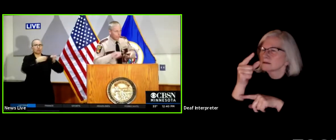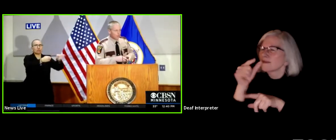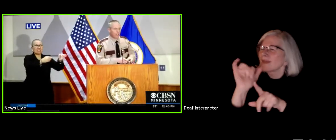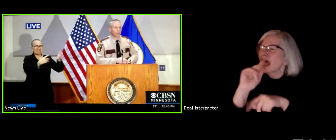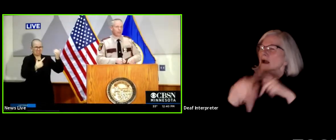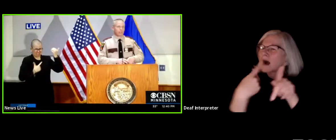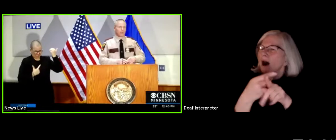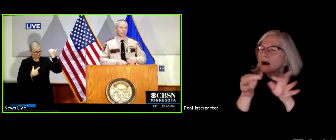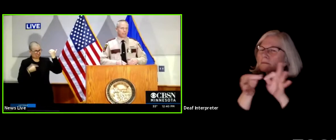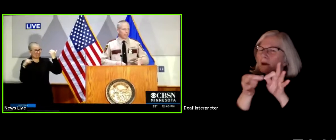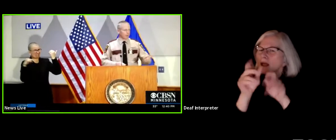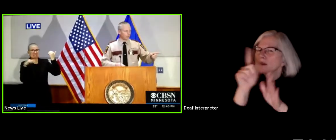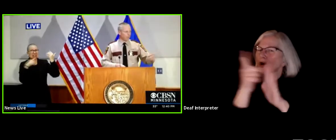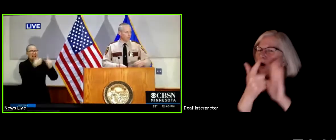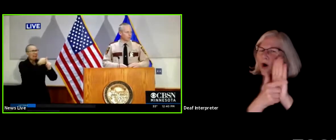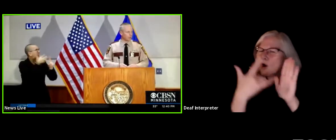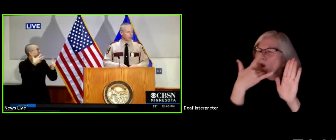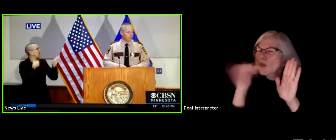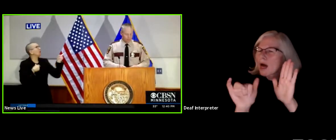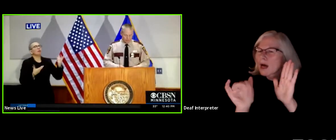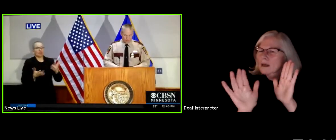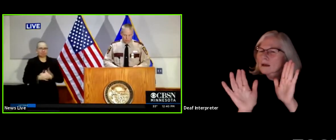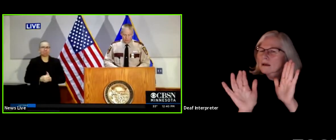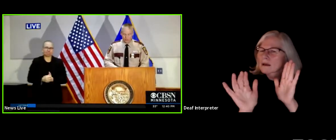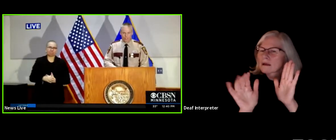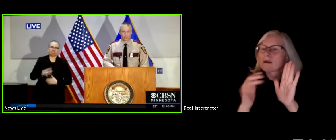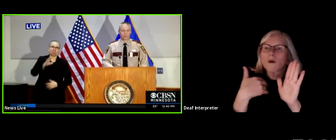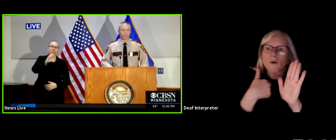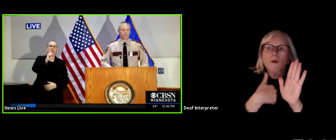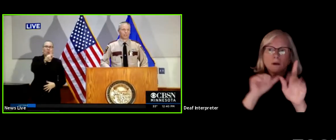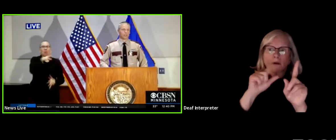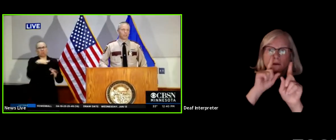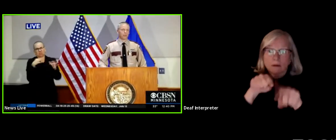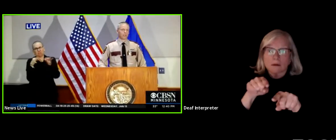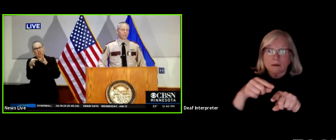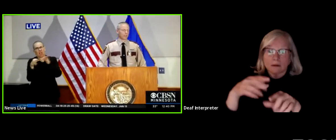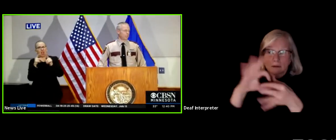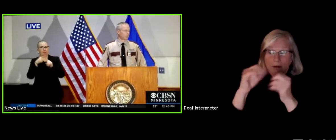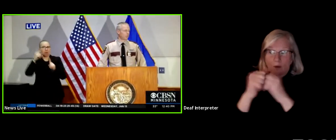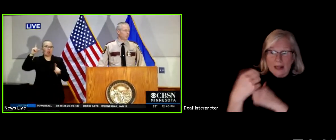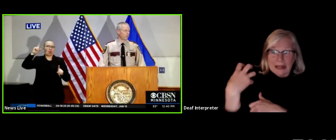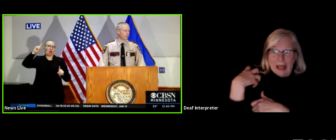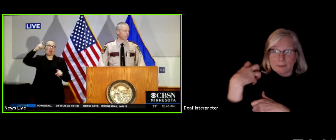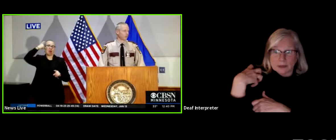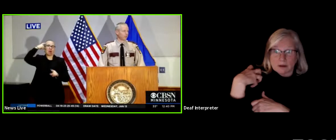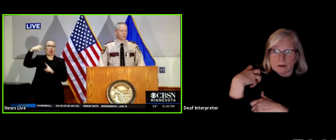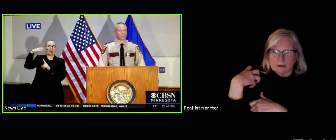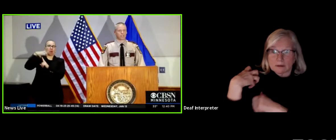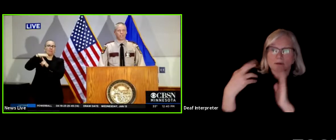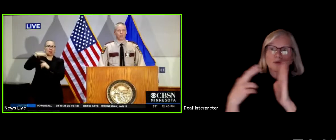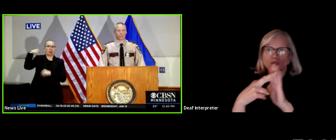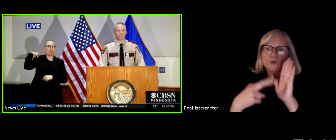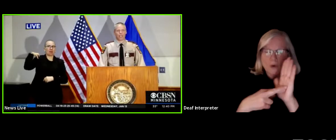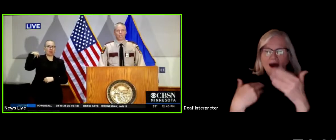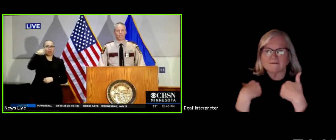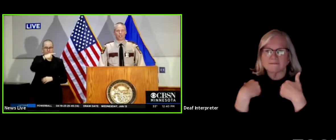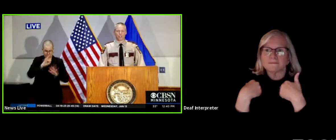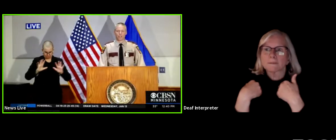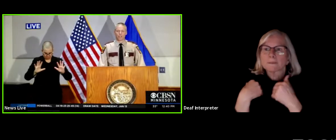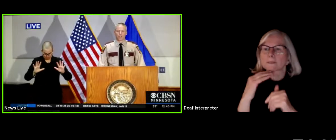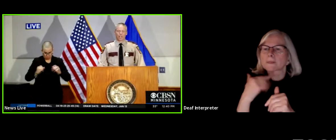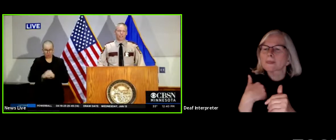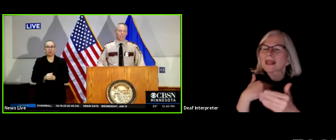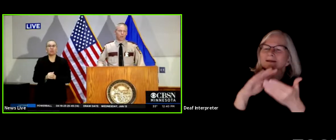I can answer that with respect to the Capitol complex, but I might look to the chief to answer that if there's a nuance related to city ordinance or other things that he wants to add